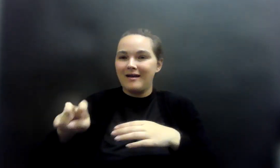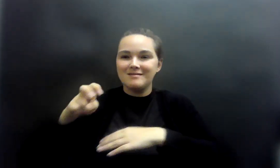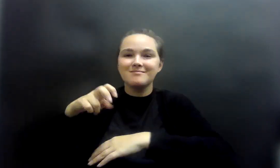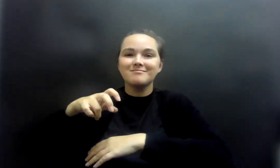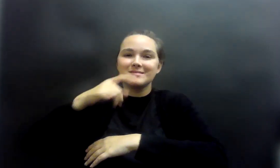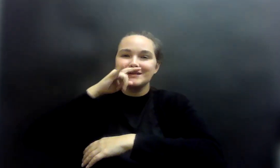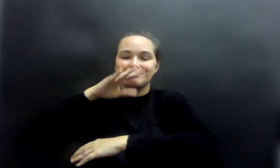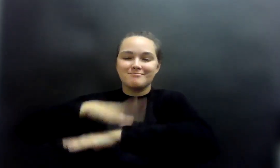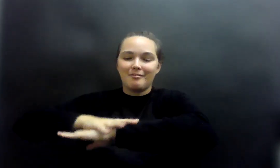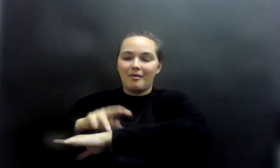cried.